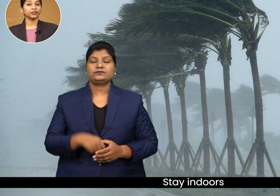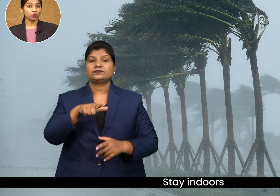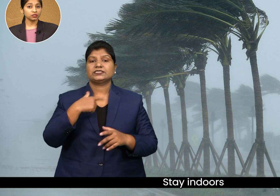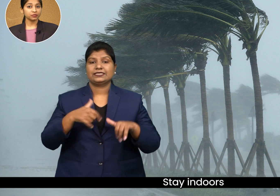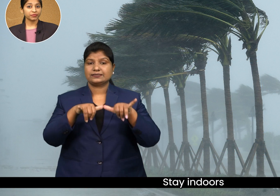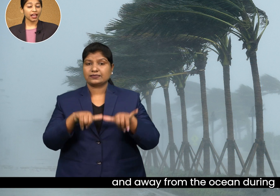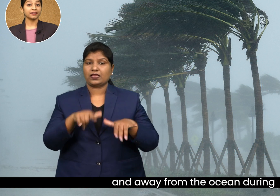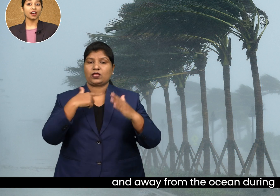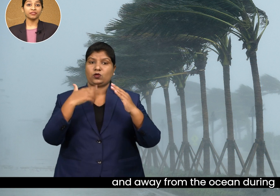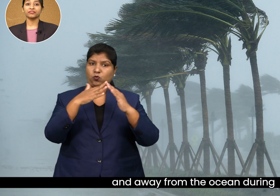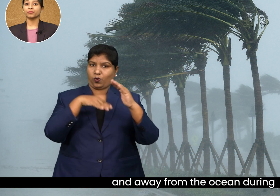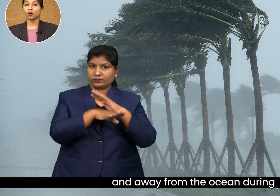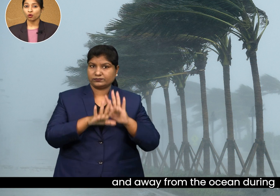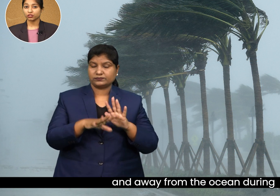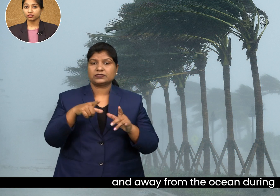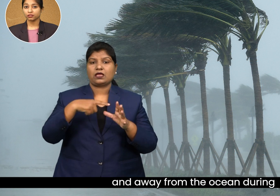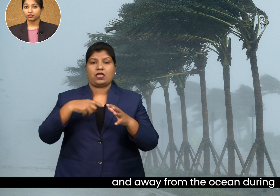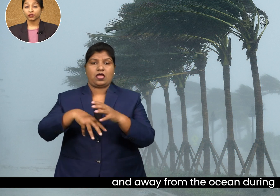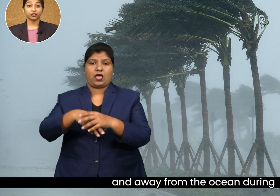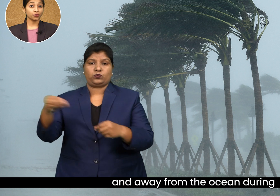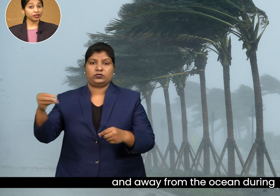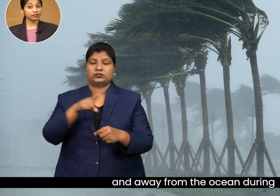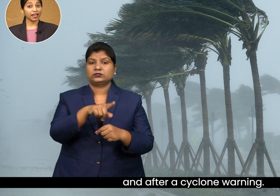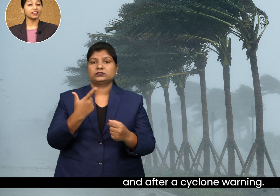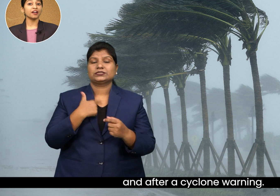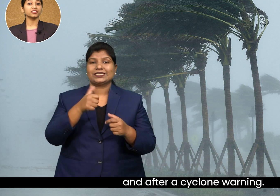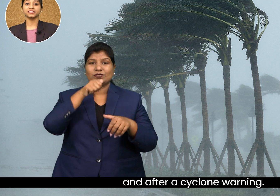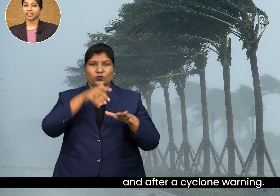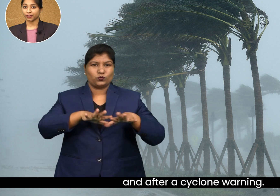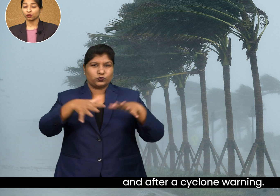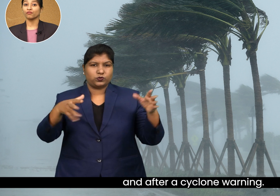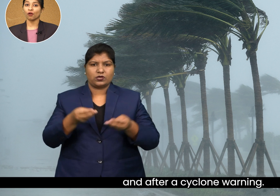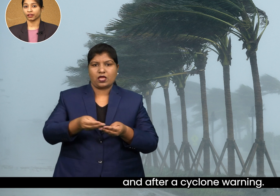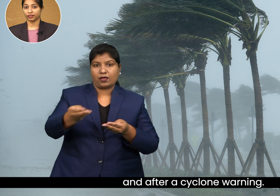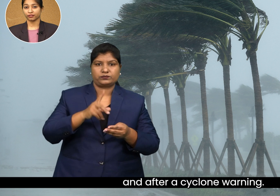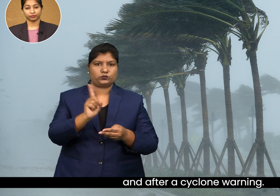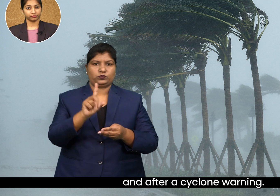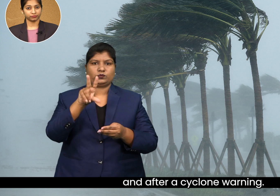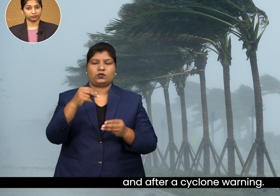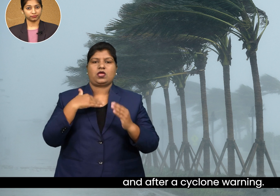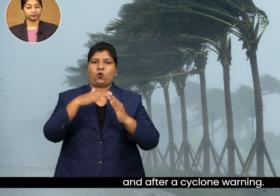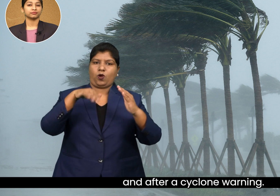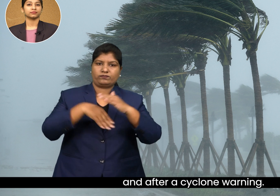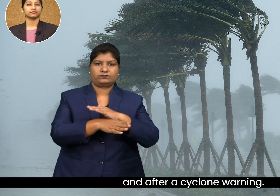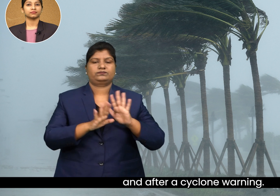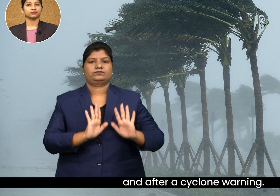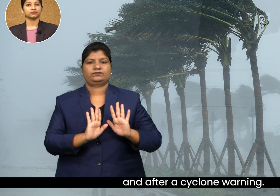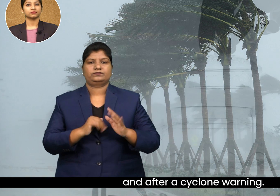Stay indoors and away from the ocean during and after a cyclone warning.